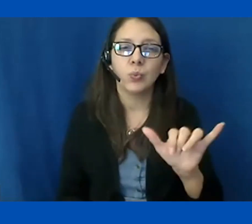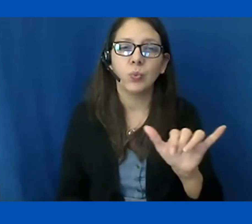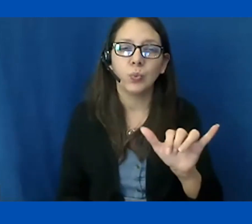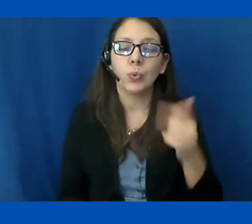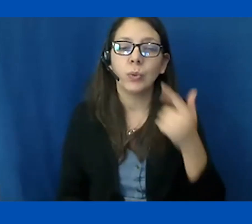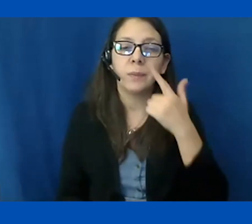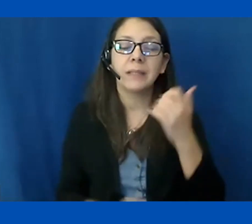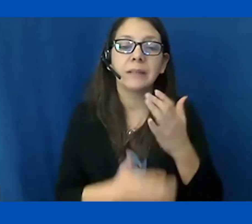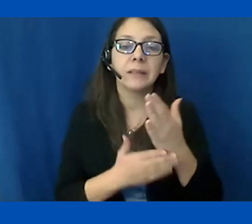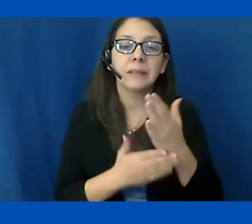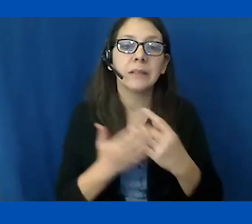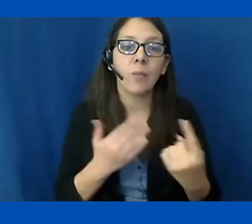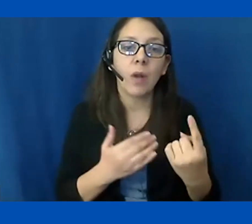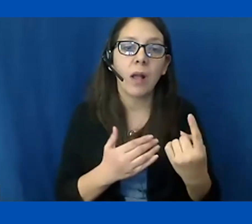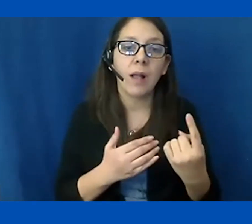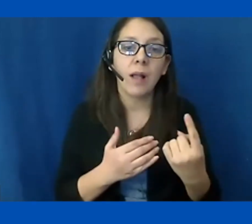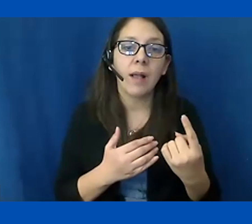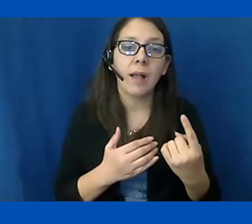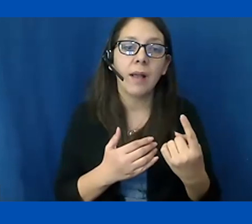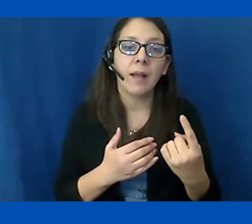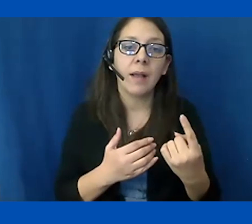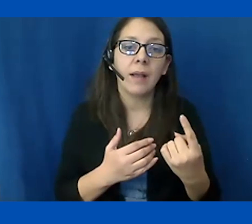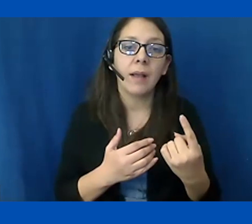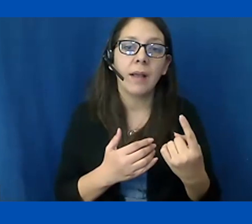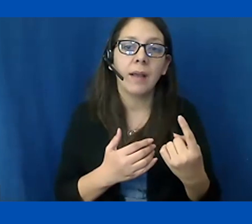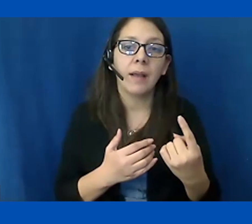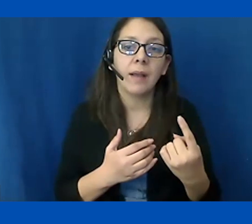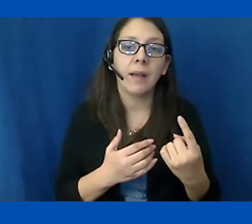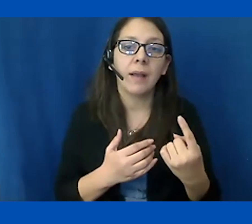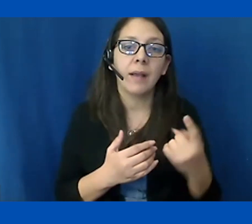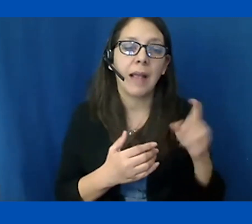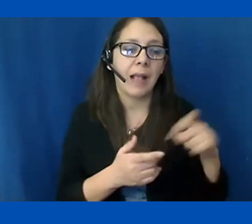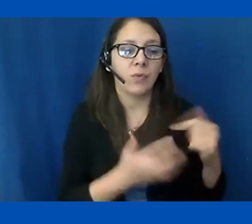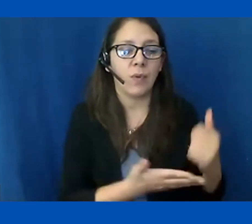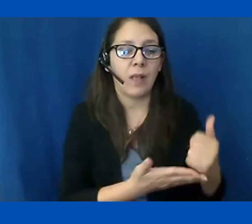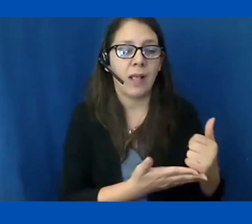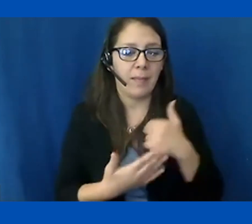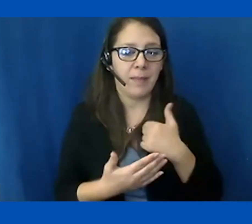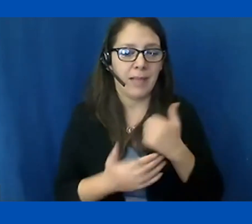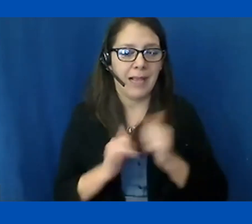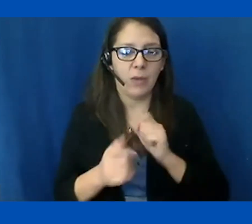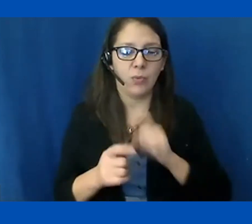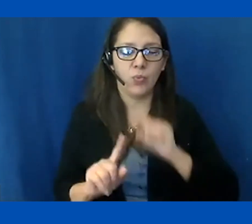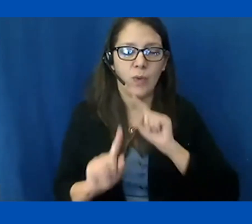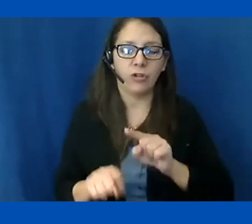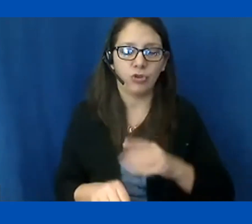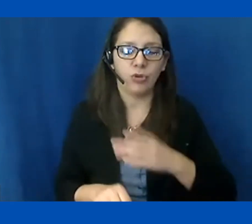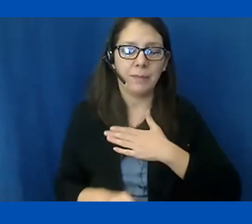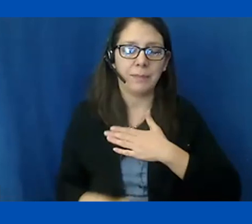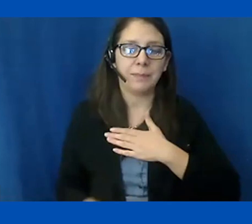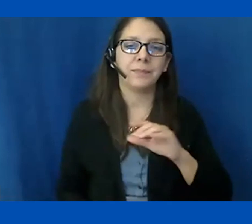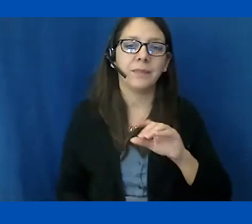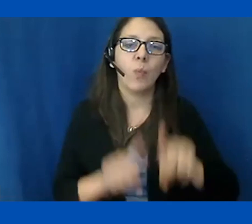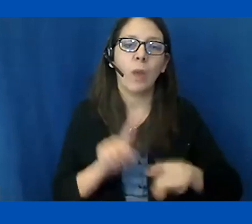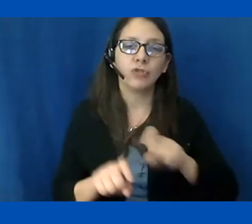to help me fix up a way on how to answer my own questions, and I ended up writing